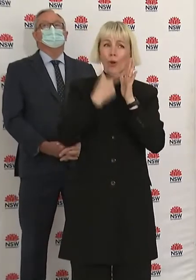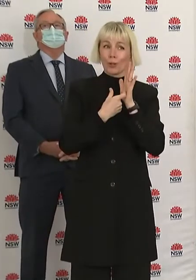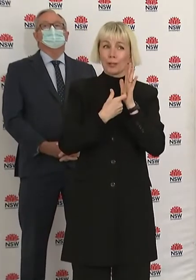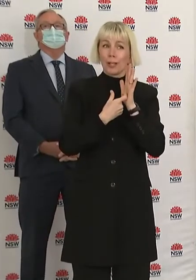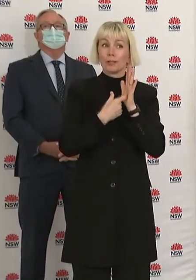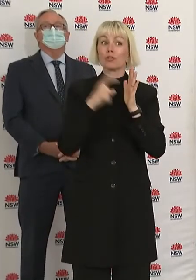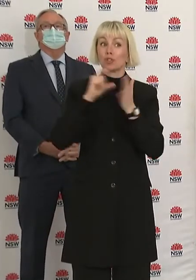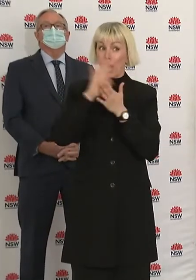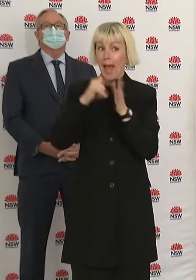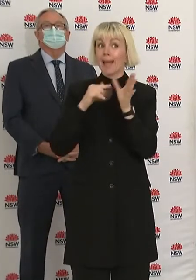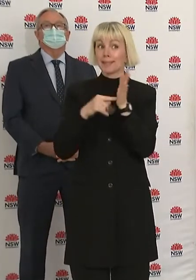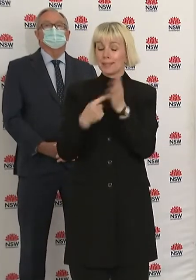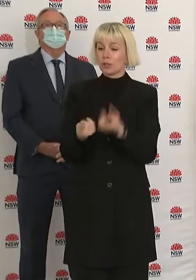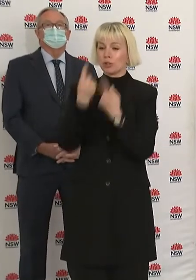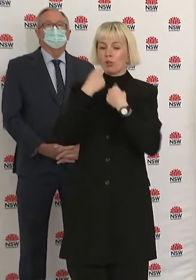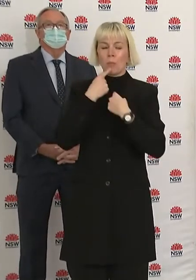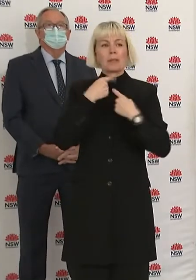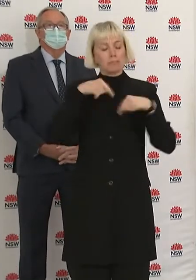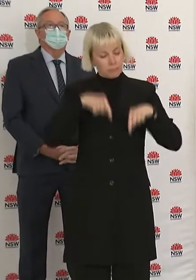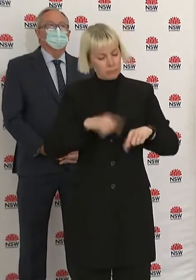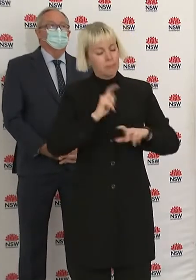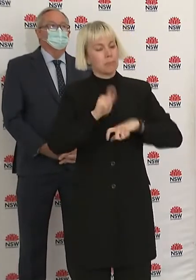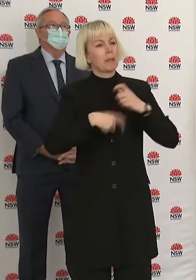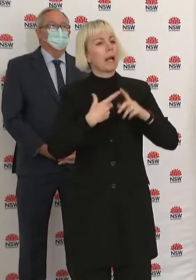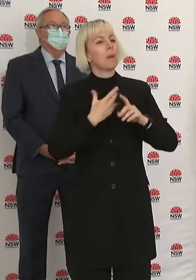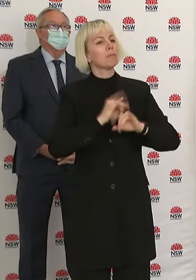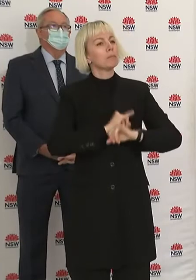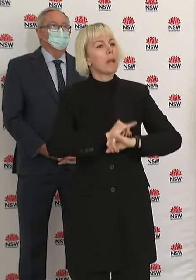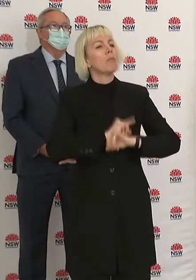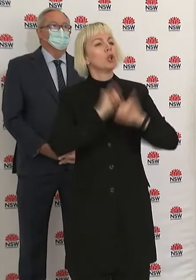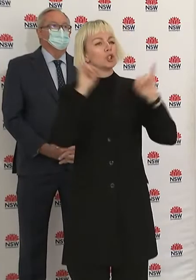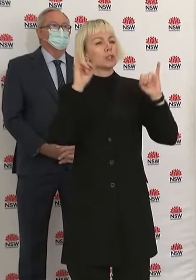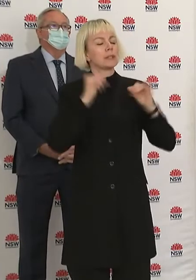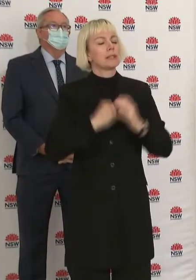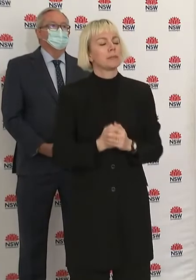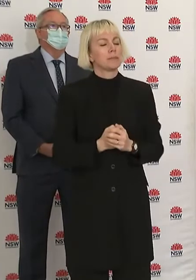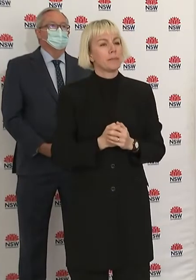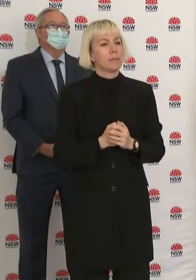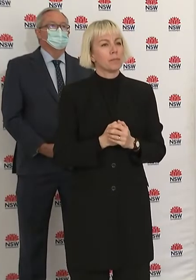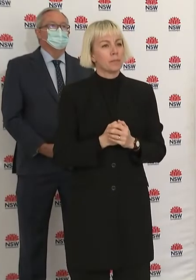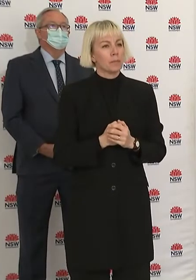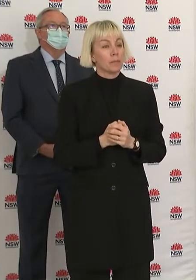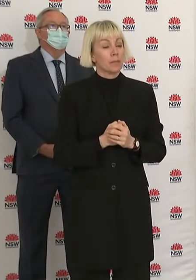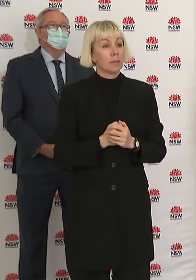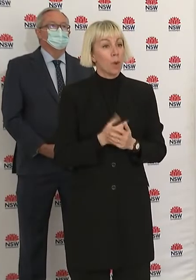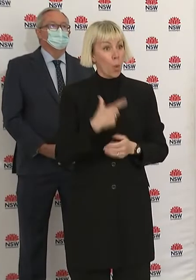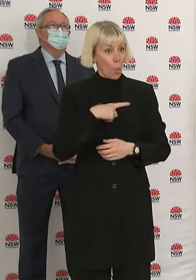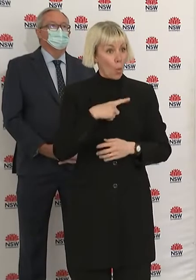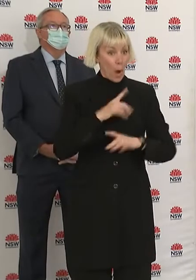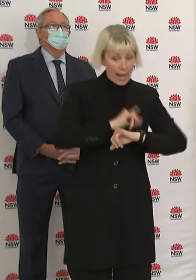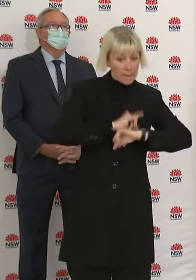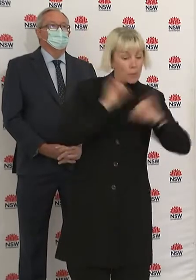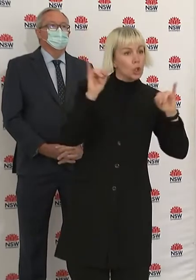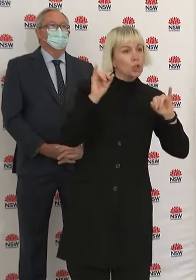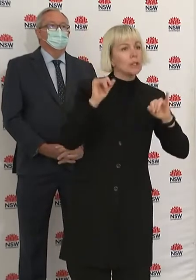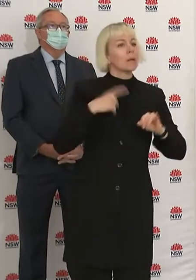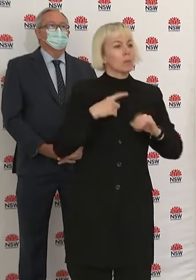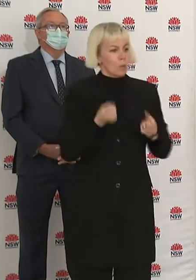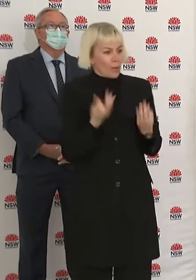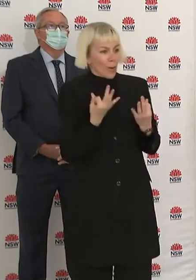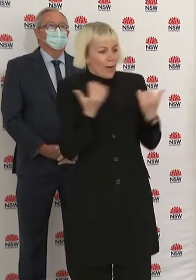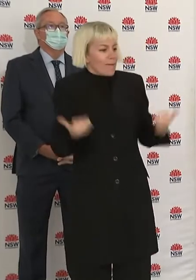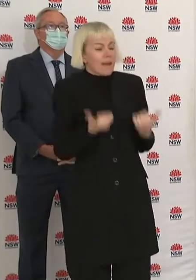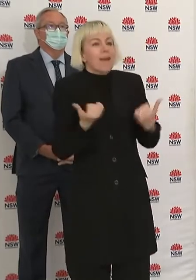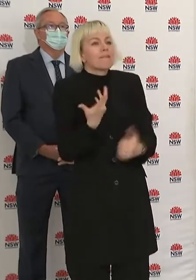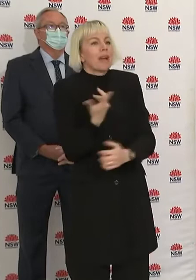South Wales, because our emergency is linked directly to the national vaccination strategy. It's about clarity of message